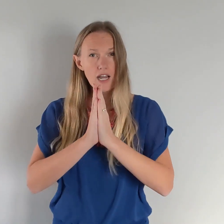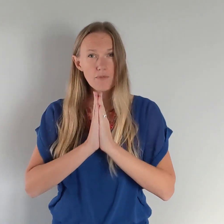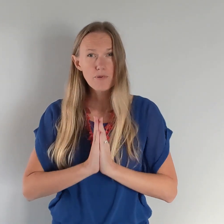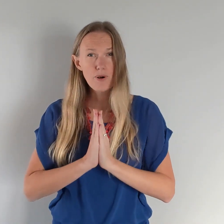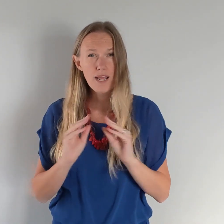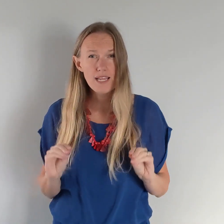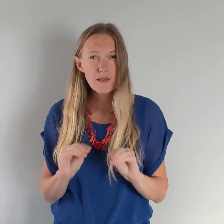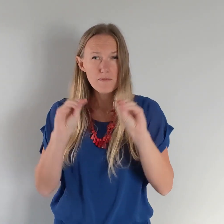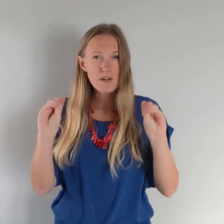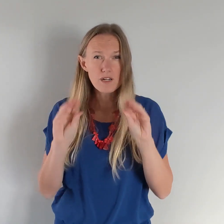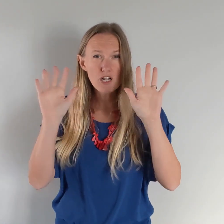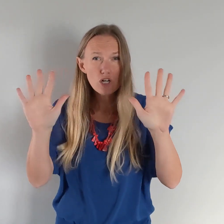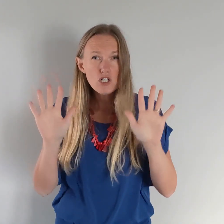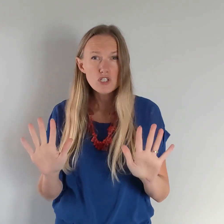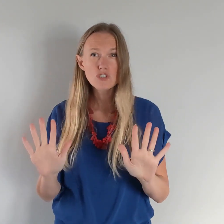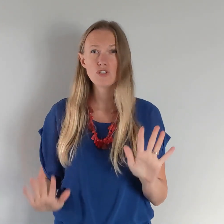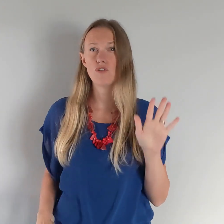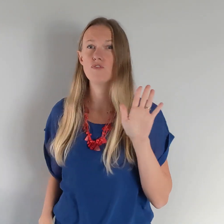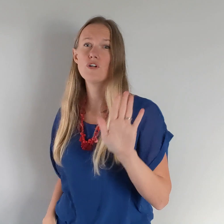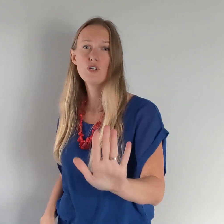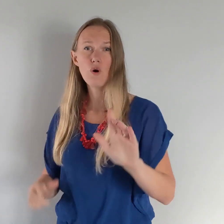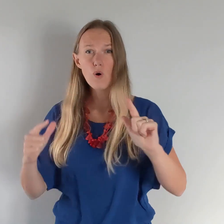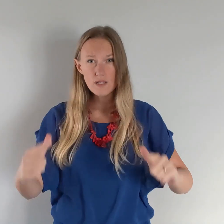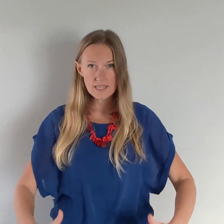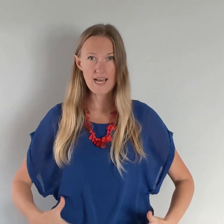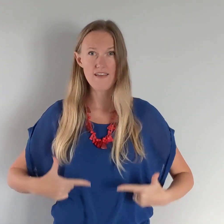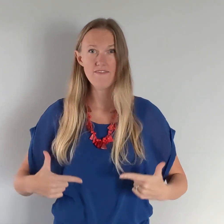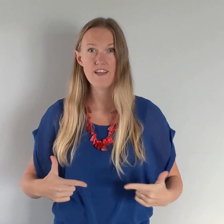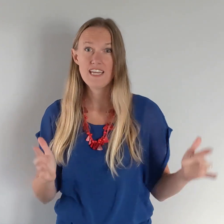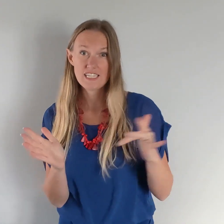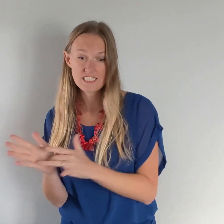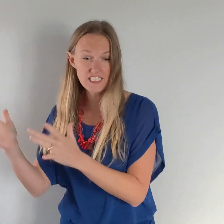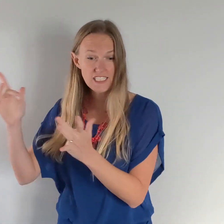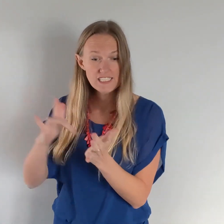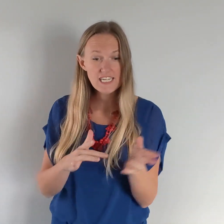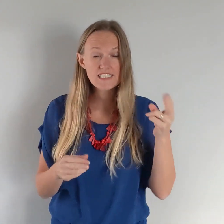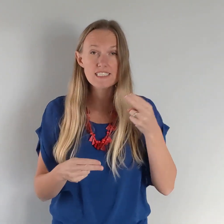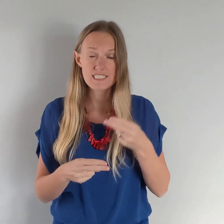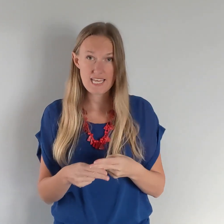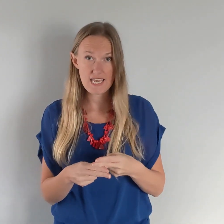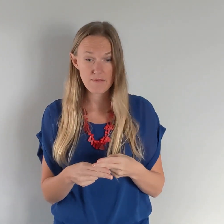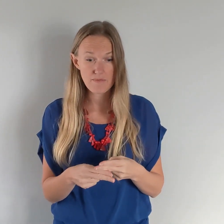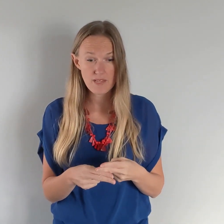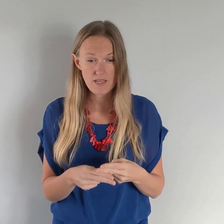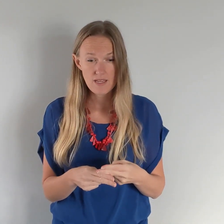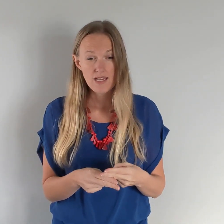I pray miracles over your life in Jesus' name.